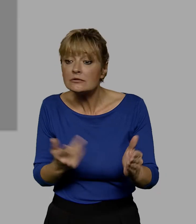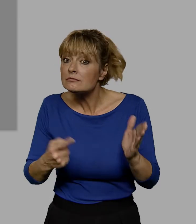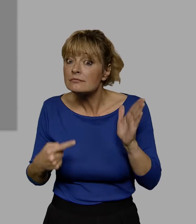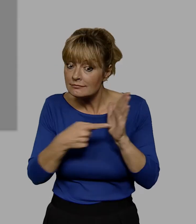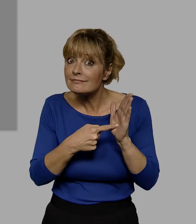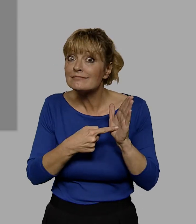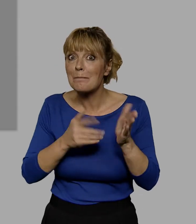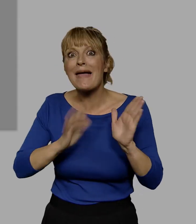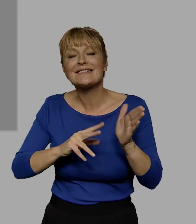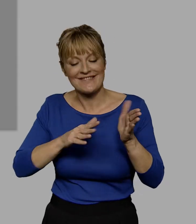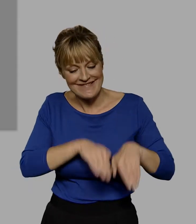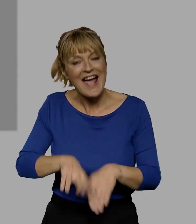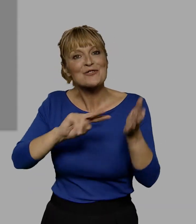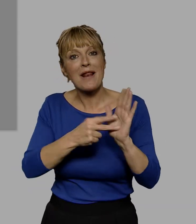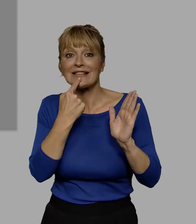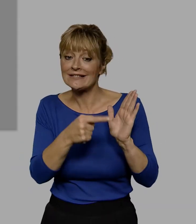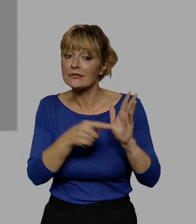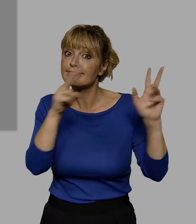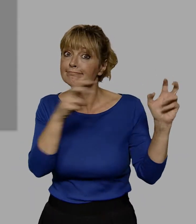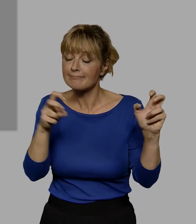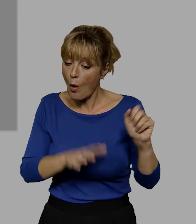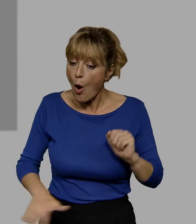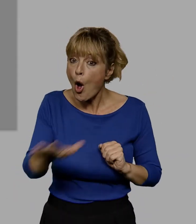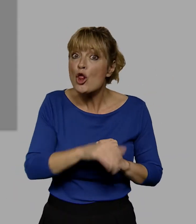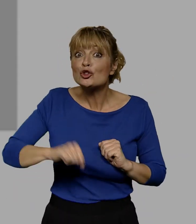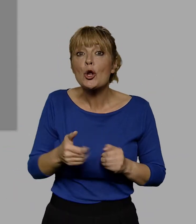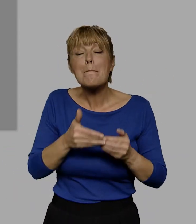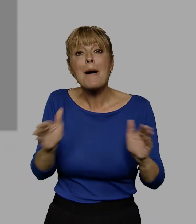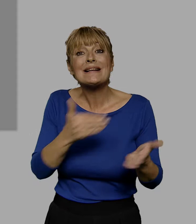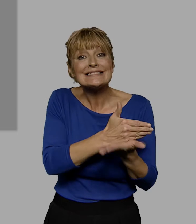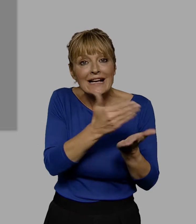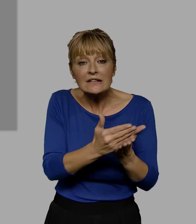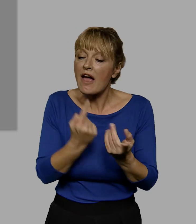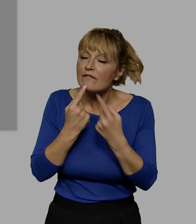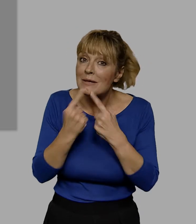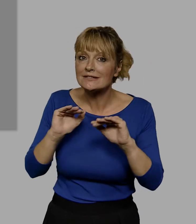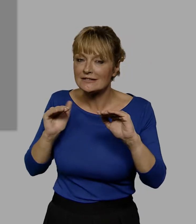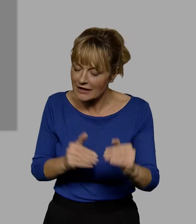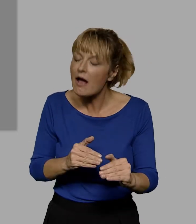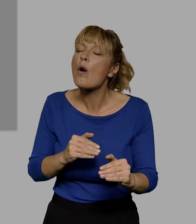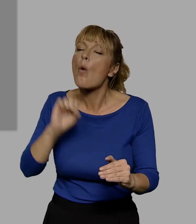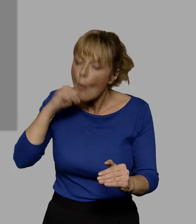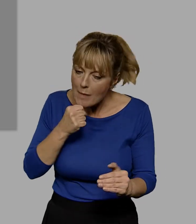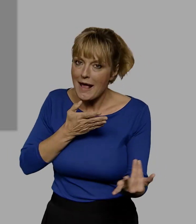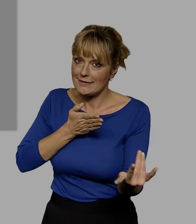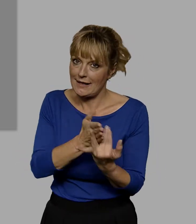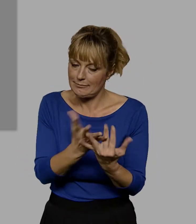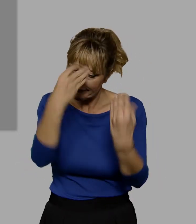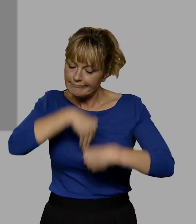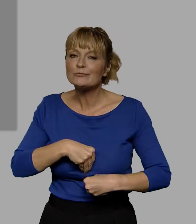Plan, which is, across the Scottish public sector, information and services will be accessible to BSL